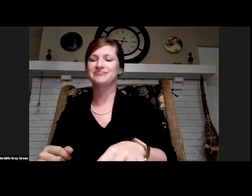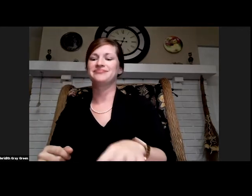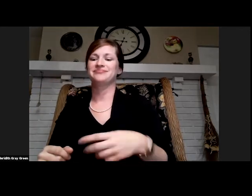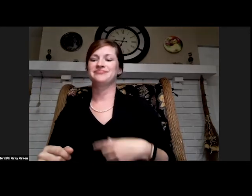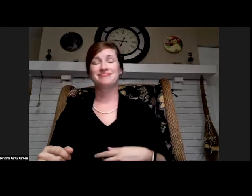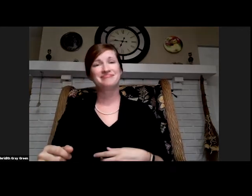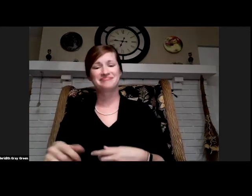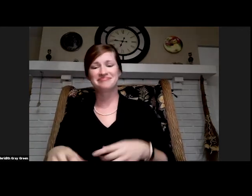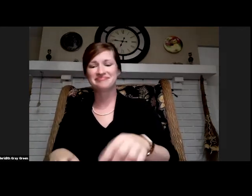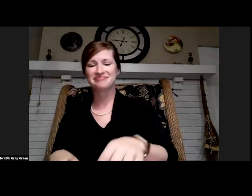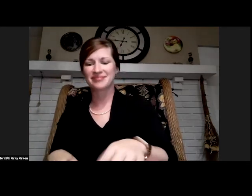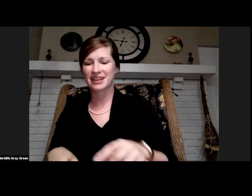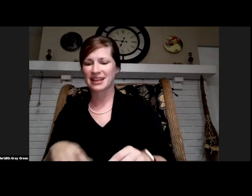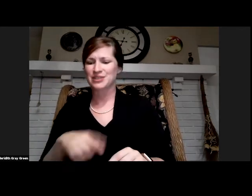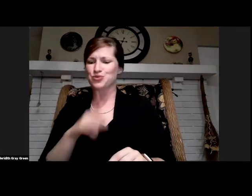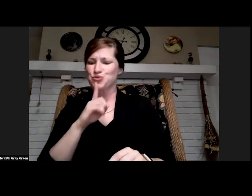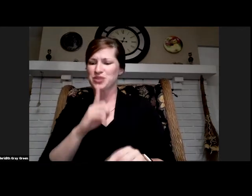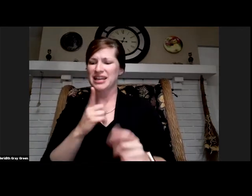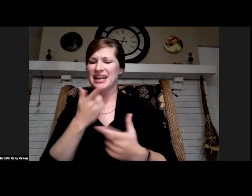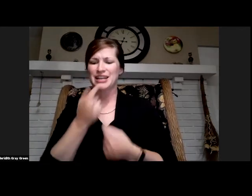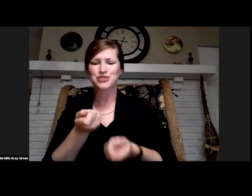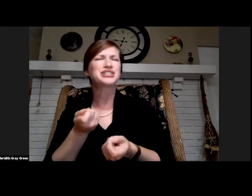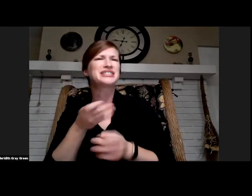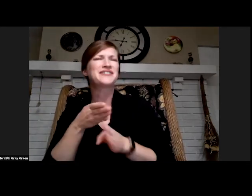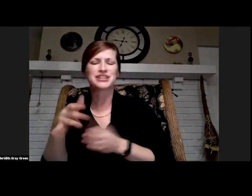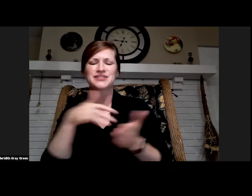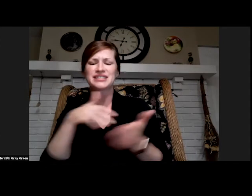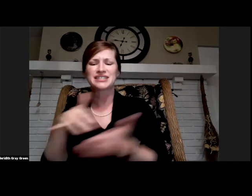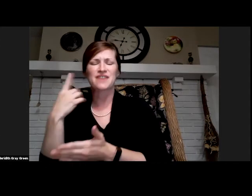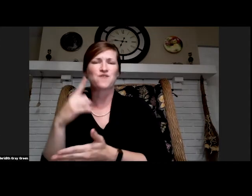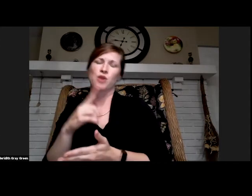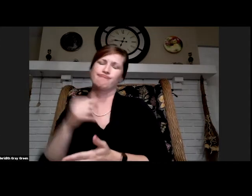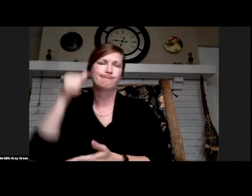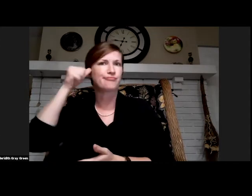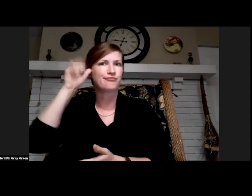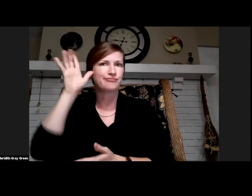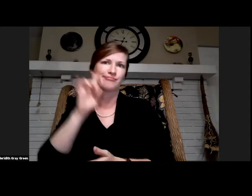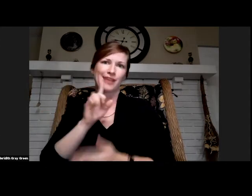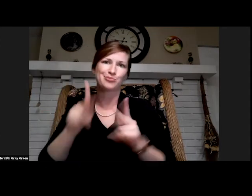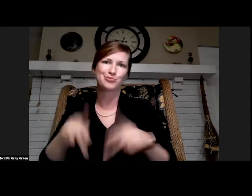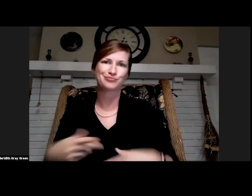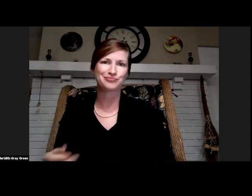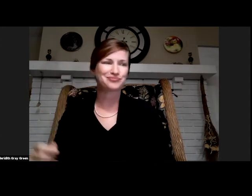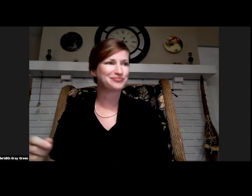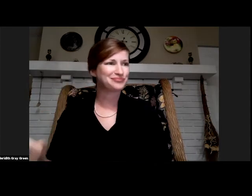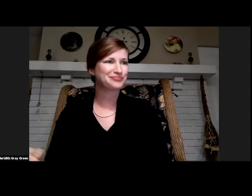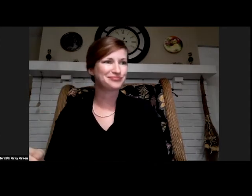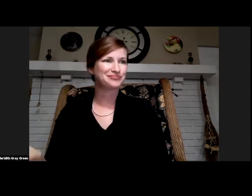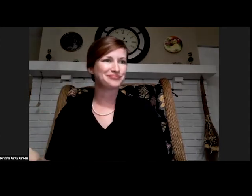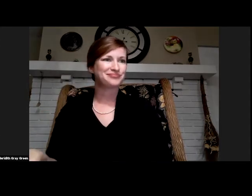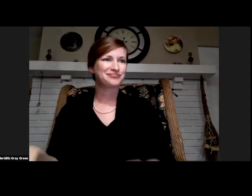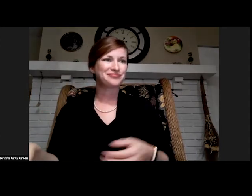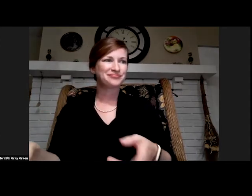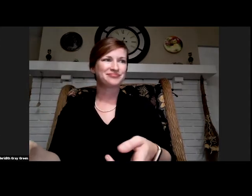is in sound and music, which that's really interesting. It's an interesting field of study